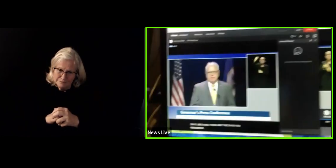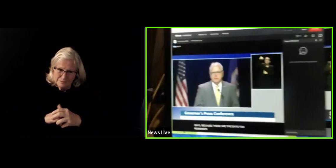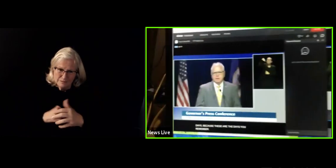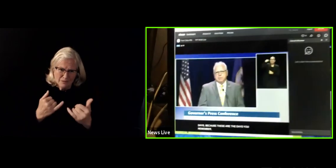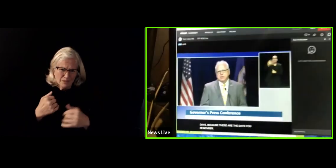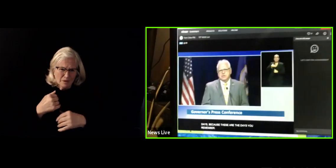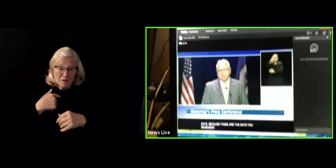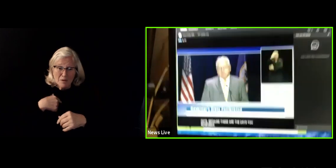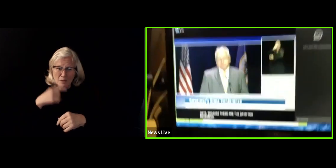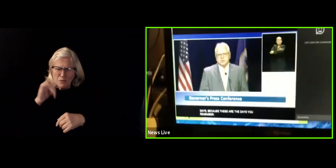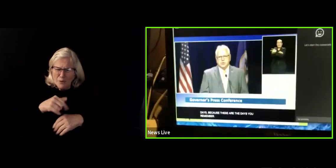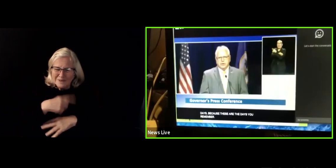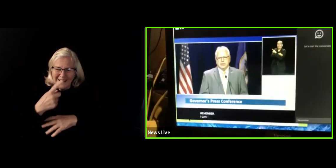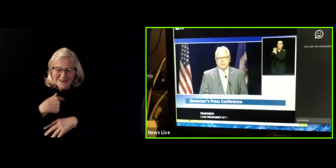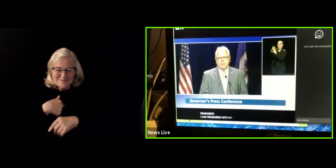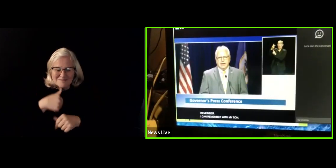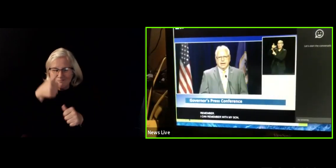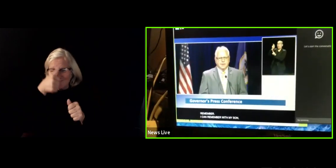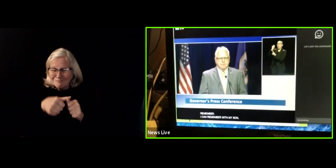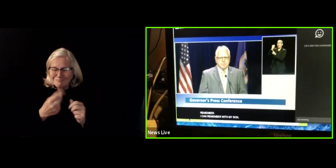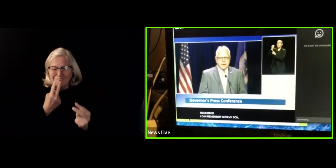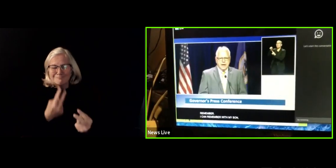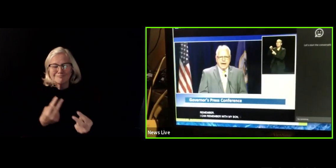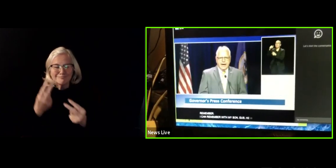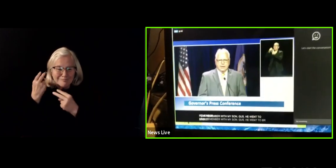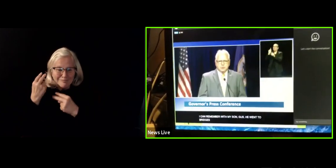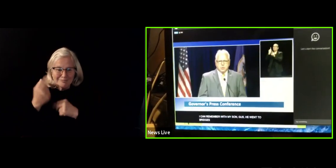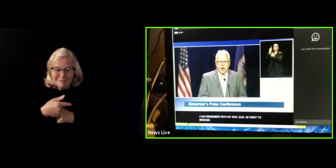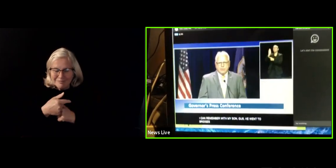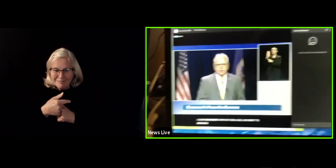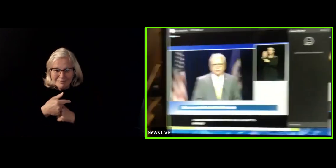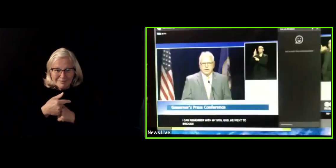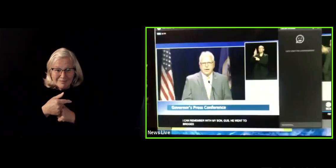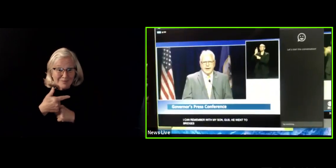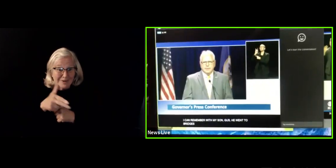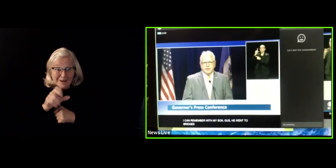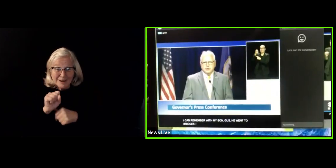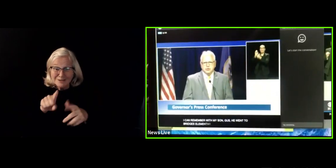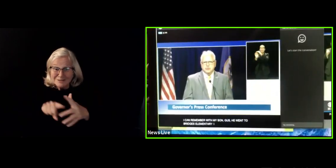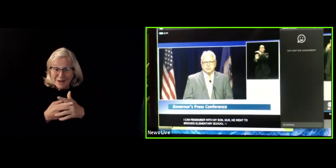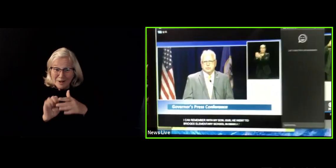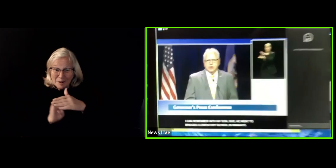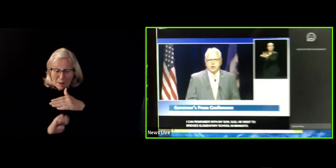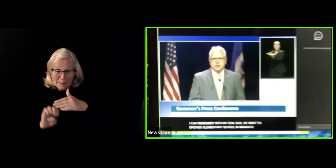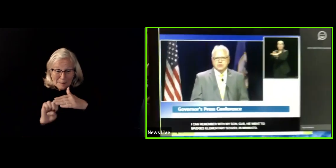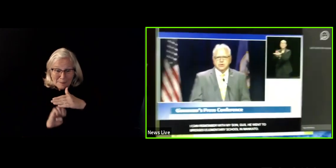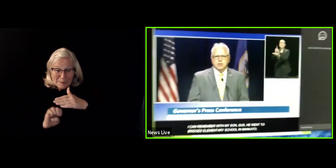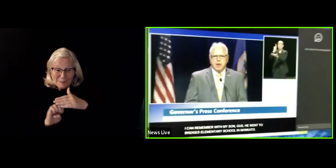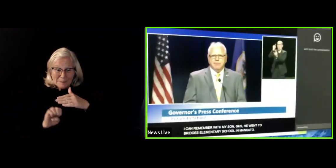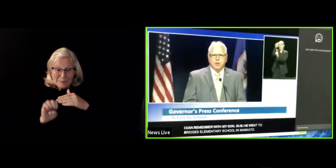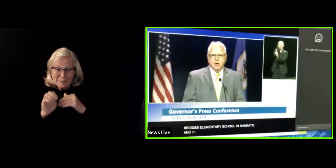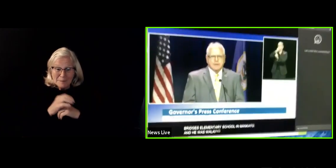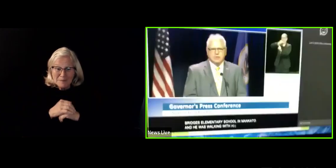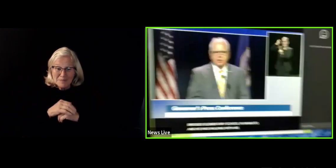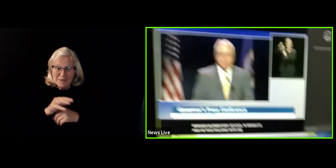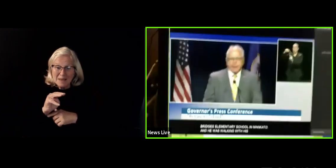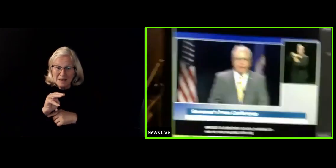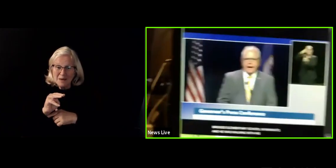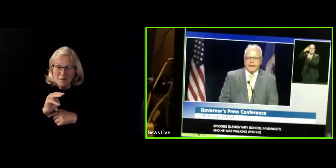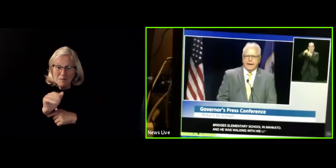he went to Bridges Elementary School in Mankato, and he was walking with his little hands and his new clothes that you had bought for him in his